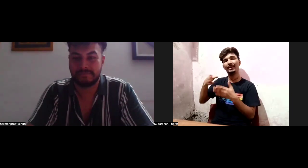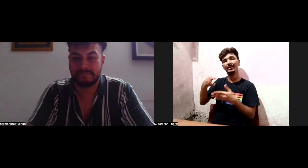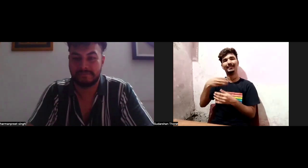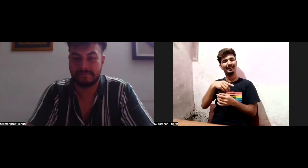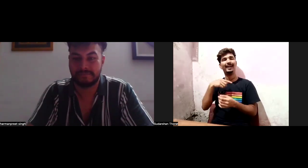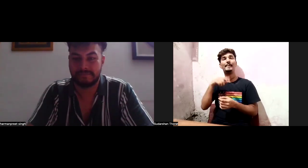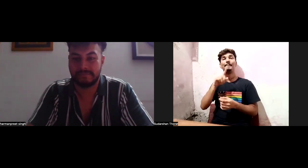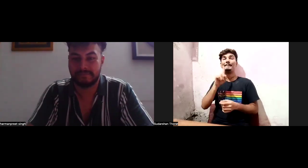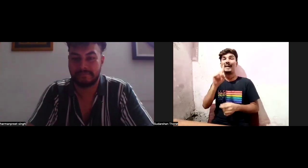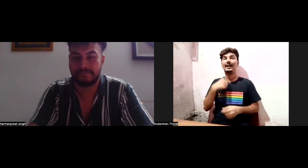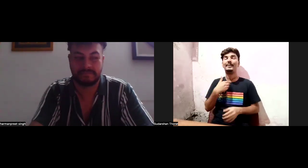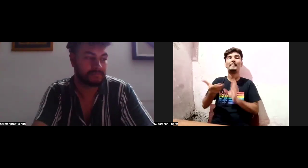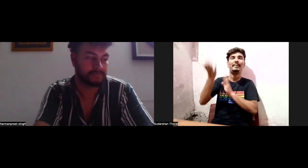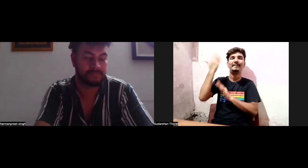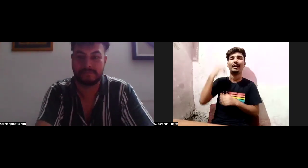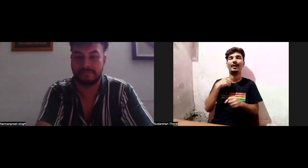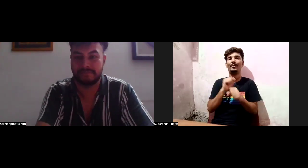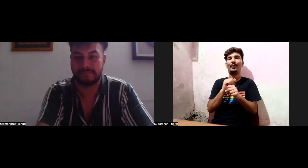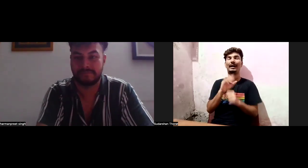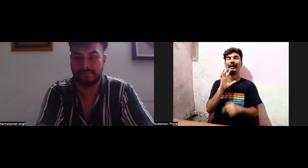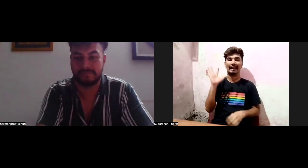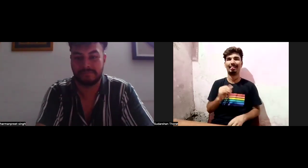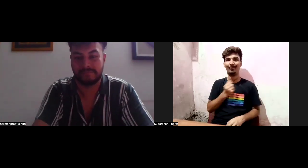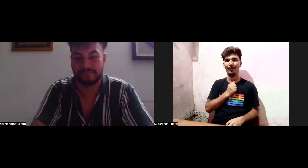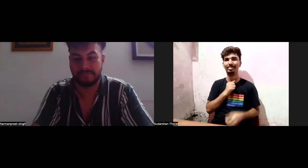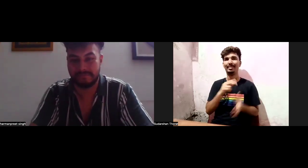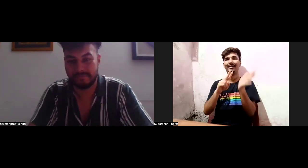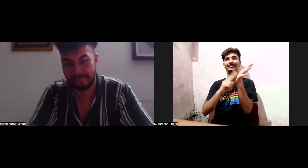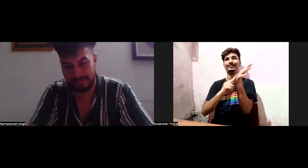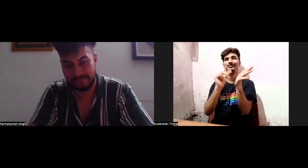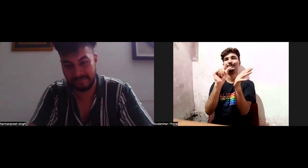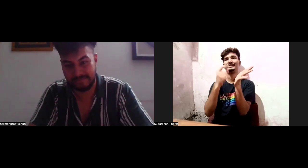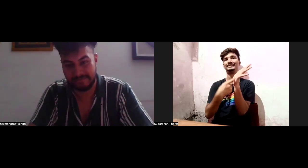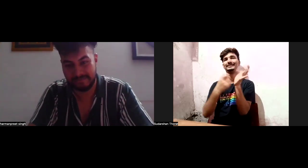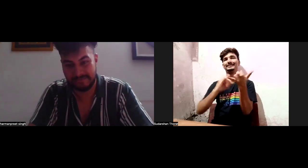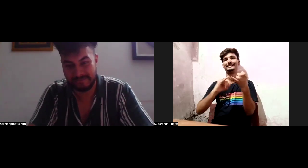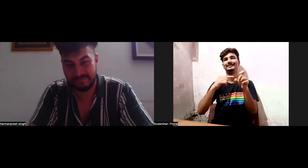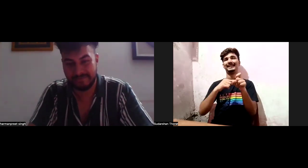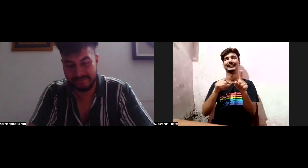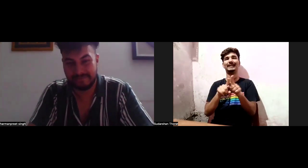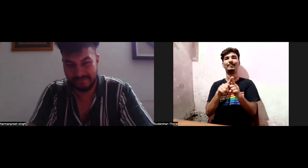Uh, so we realized that, yeah, earlier I really,